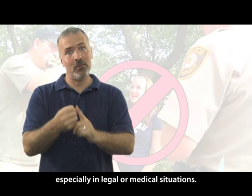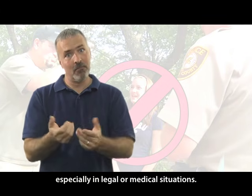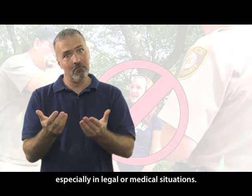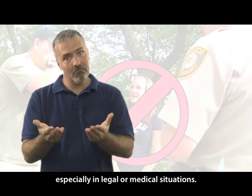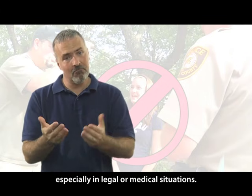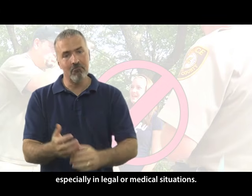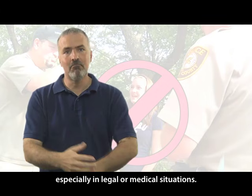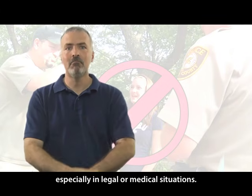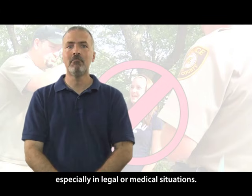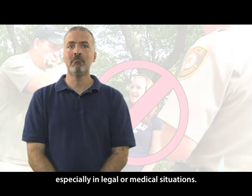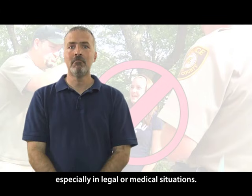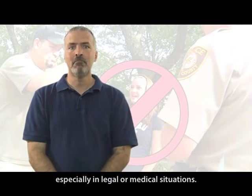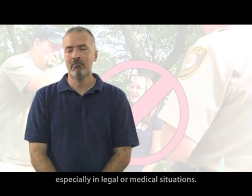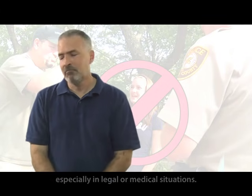legal or medical situations.